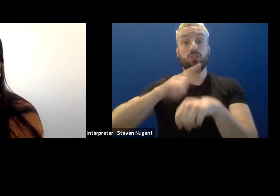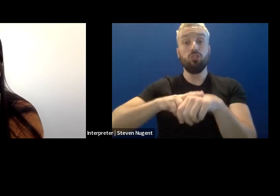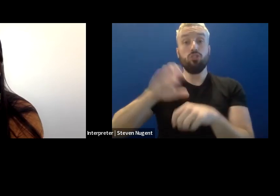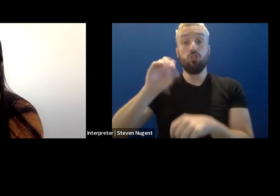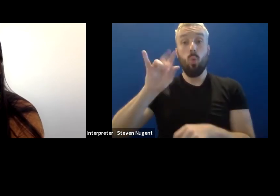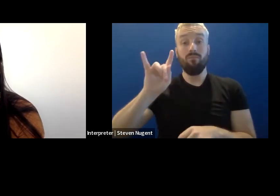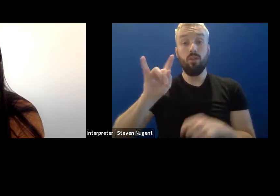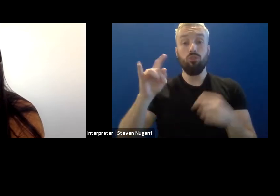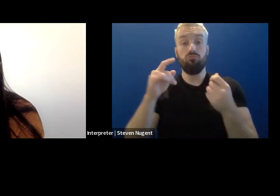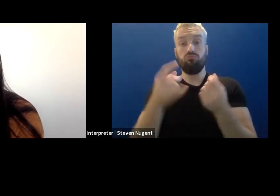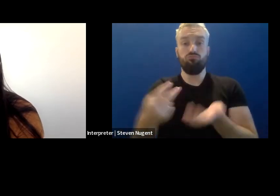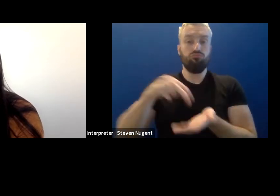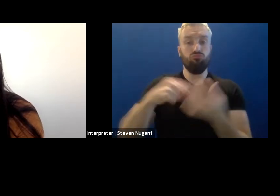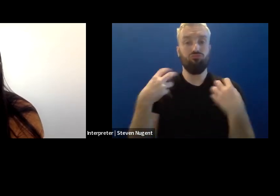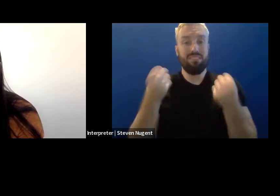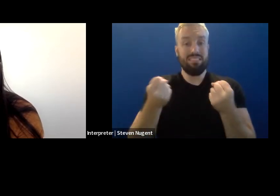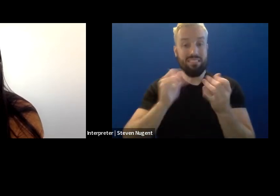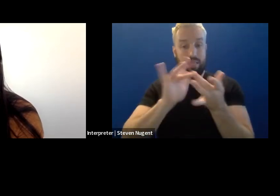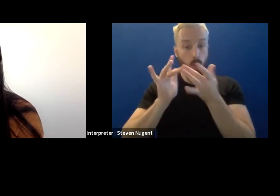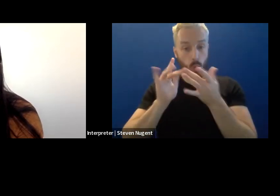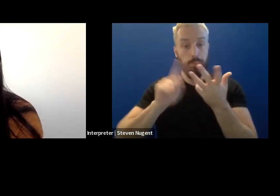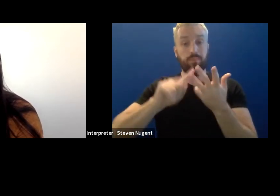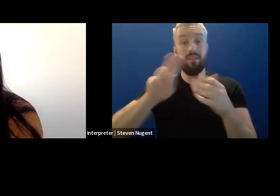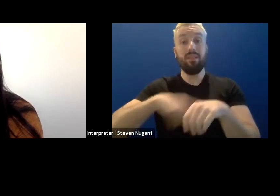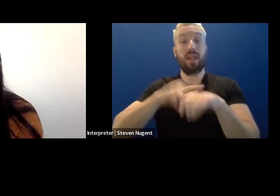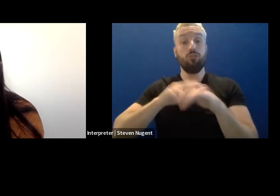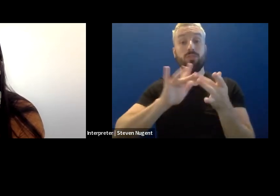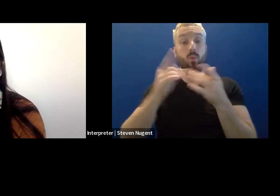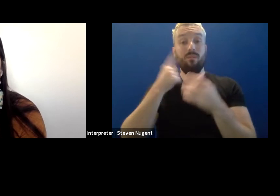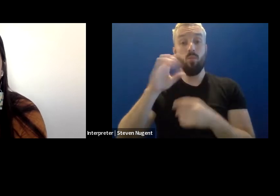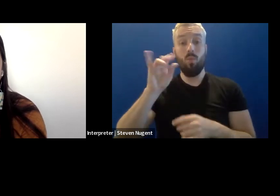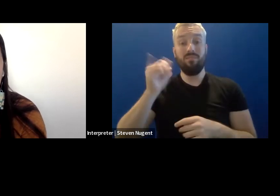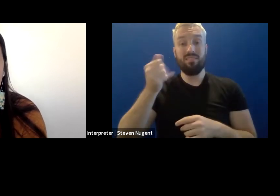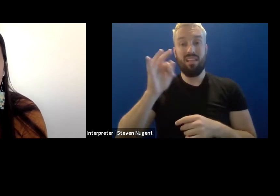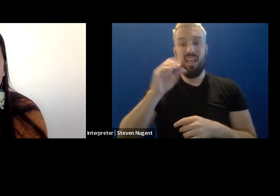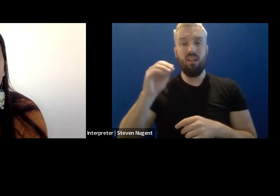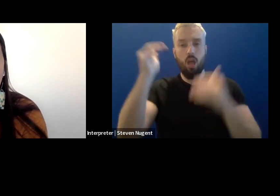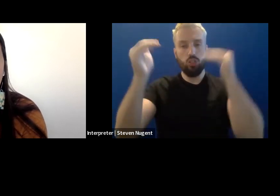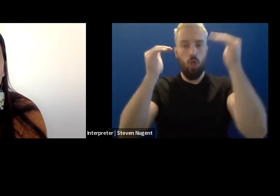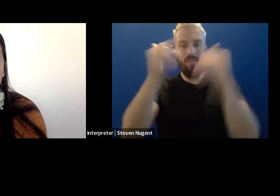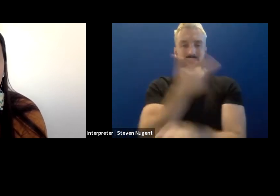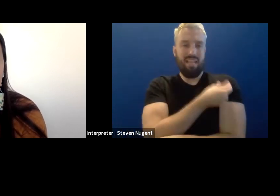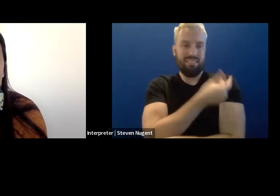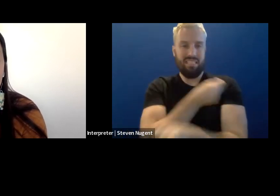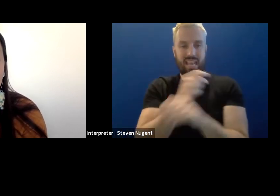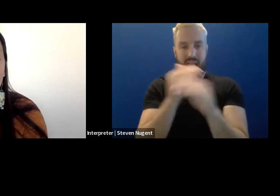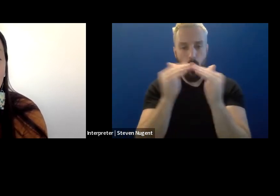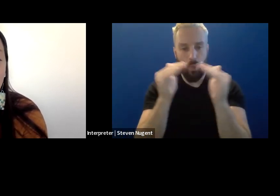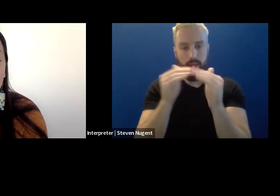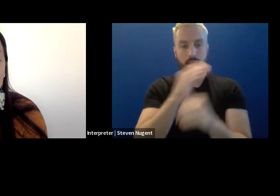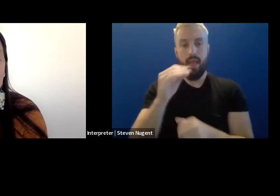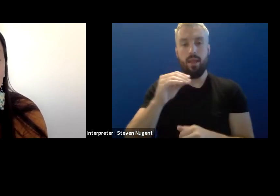Resiliency Network, the National Network for COVID-19 and Adult Vaccine Equity, as well as the